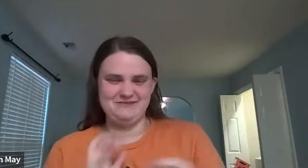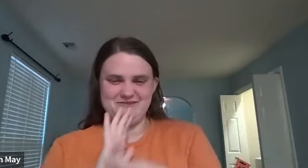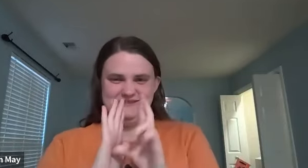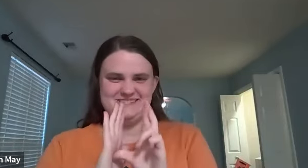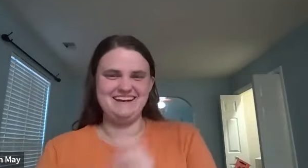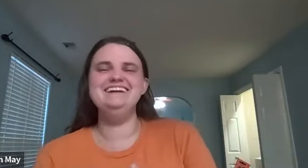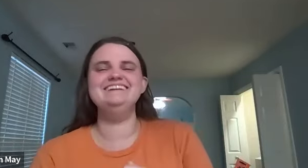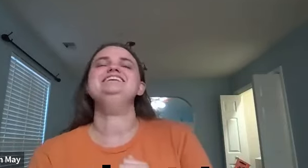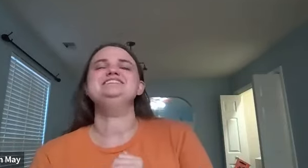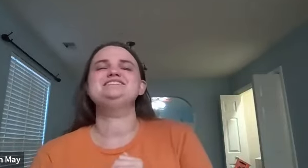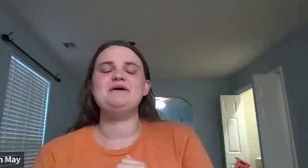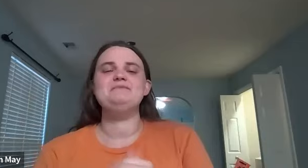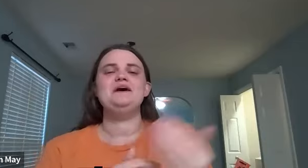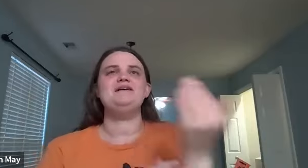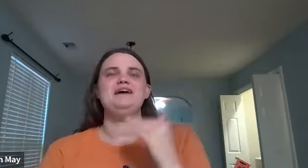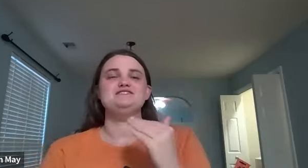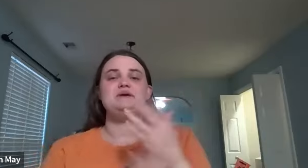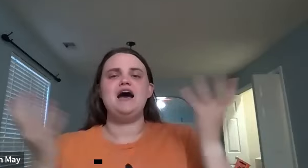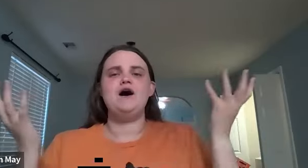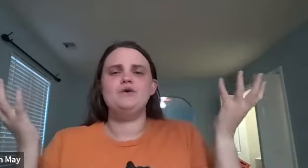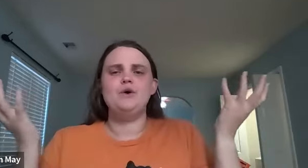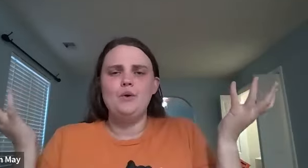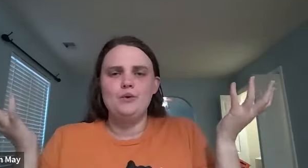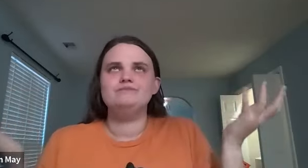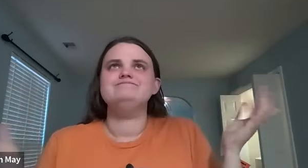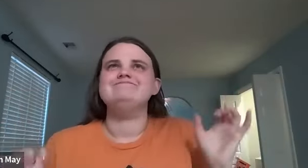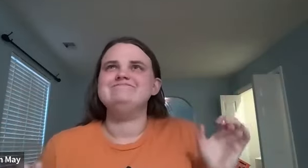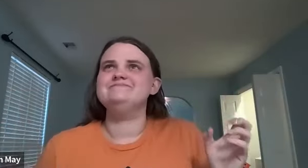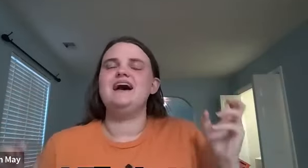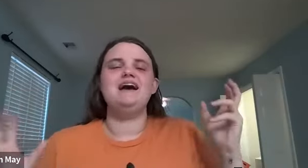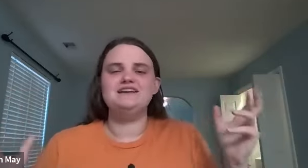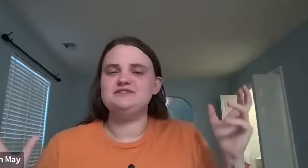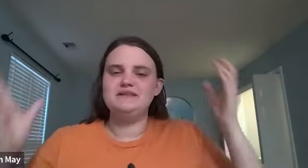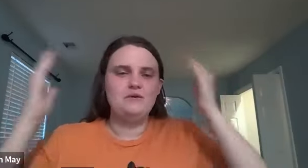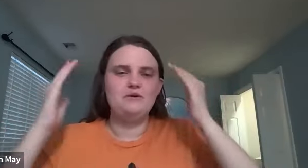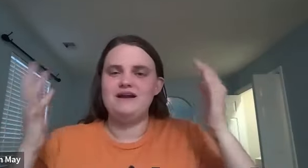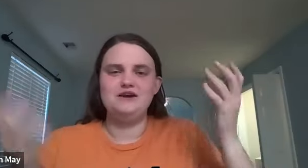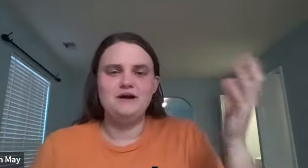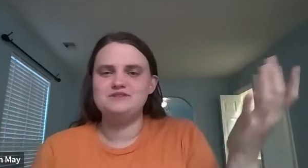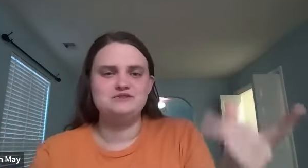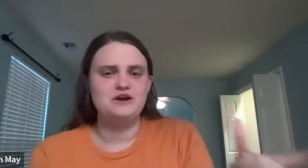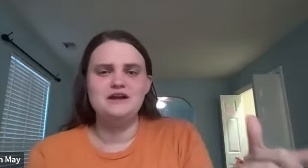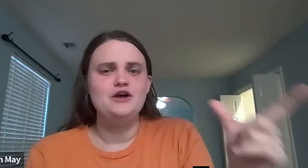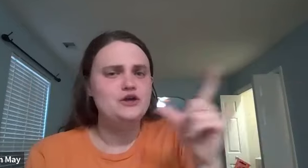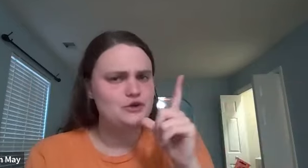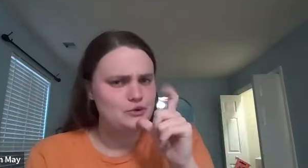the review sign. So, okay. So we have, I got to do it in the order I know. I'm so sorry.